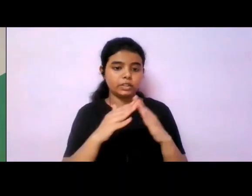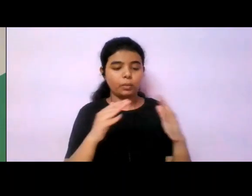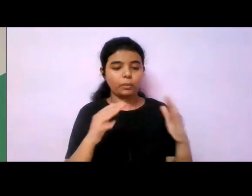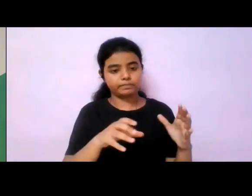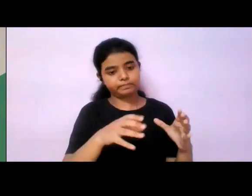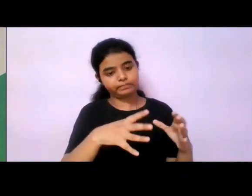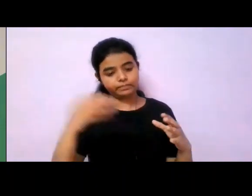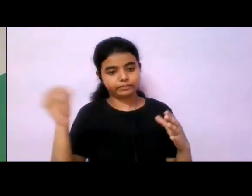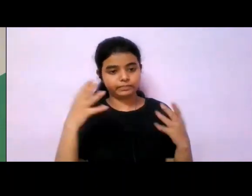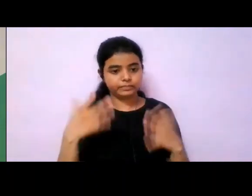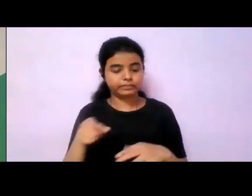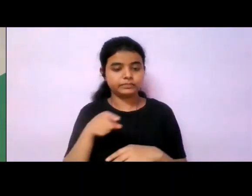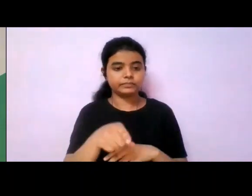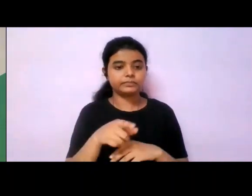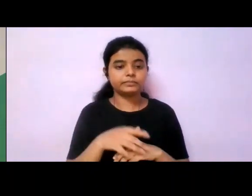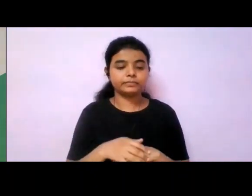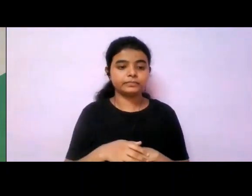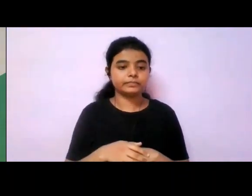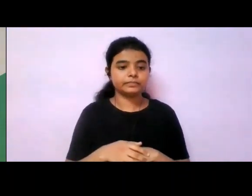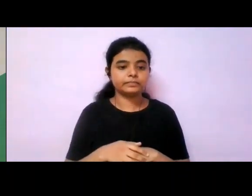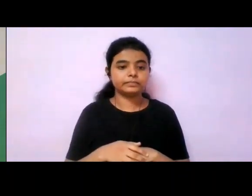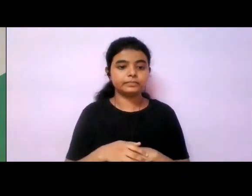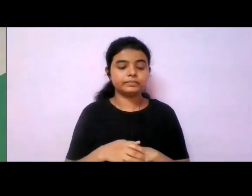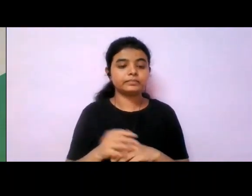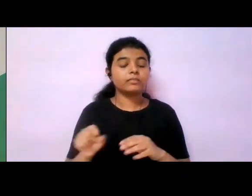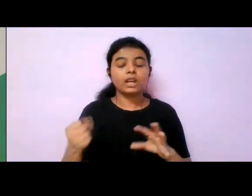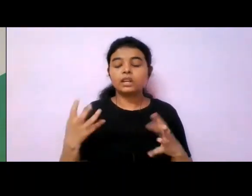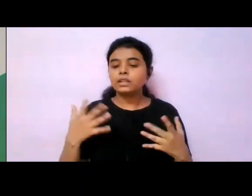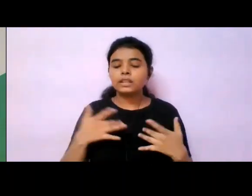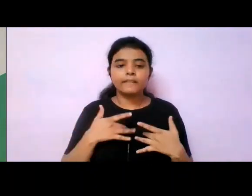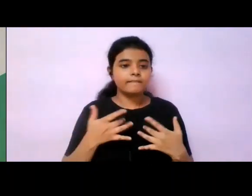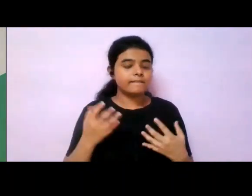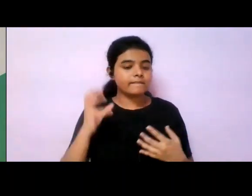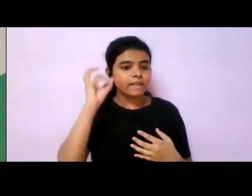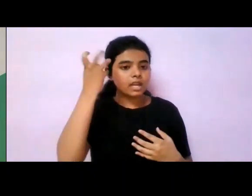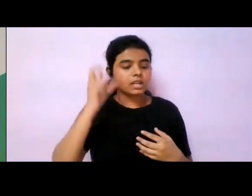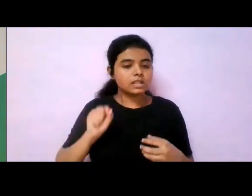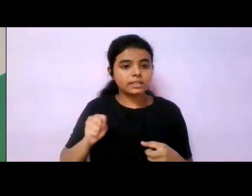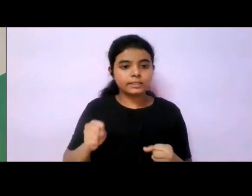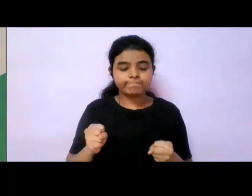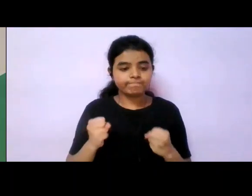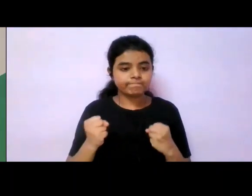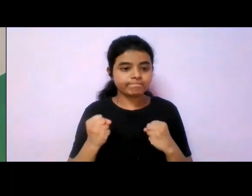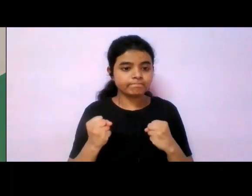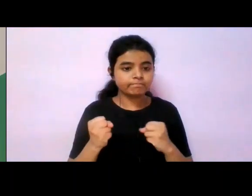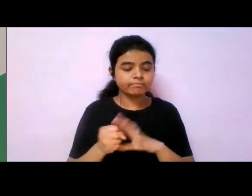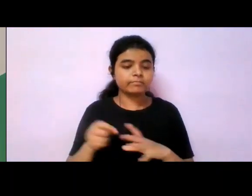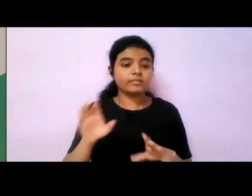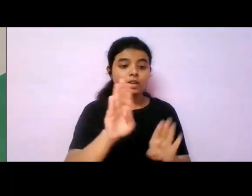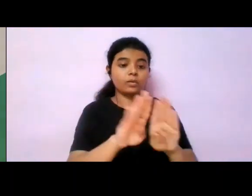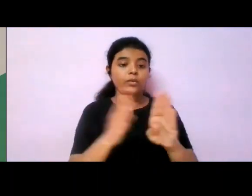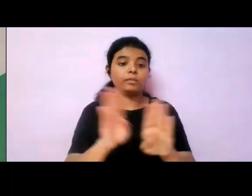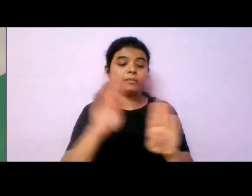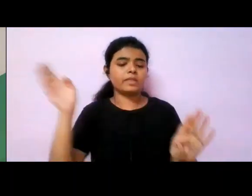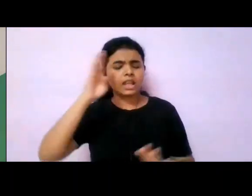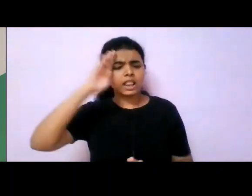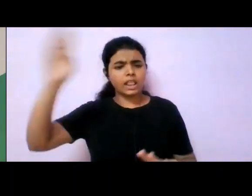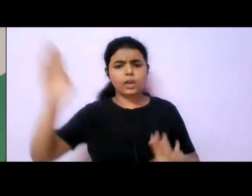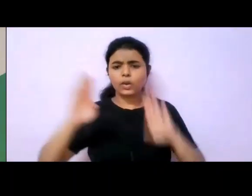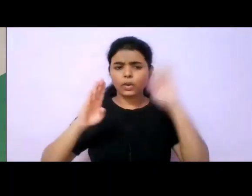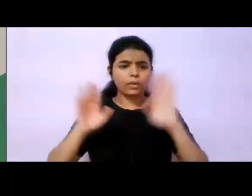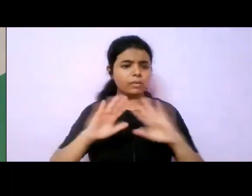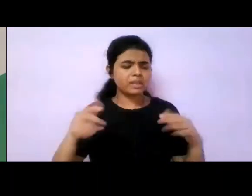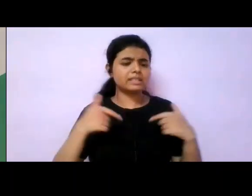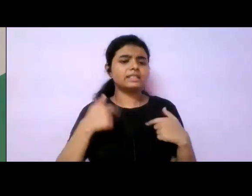Dorothy bangs loudly on the door, her fist raised in anger. The door is opened. Hello, Dorothy. Hello, everybody. It's